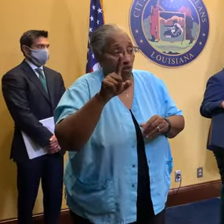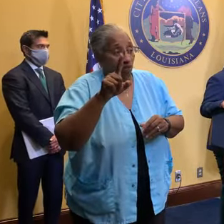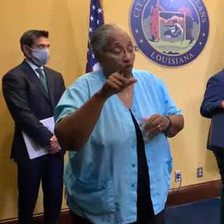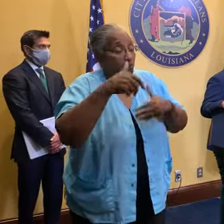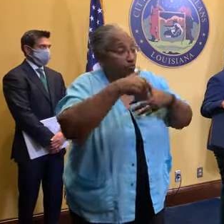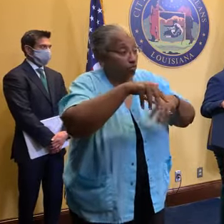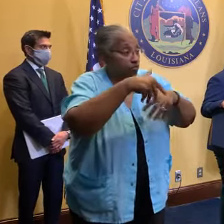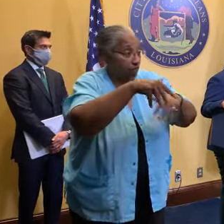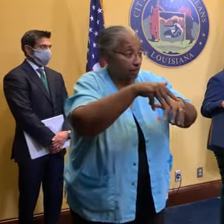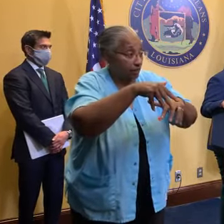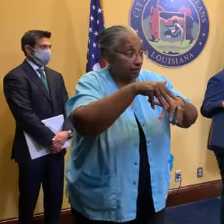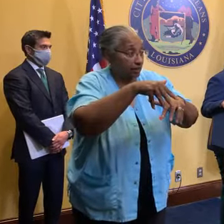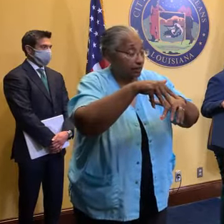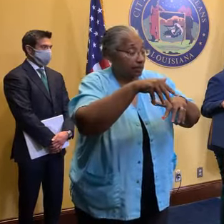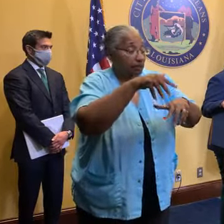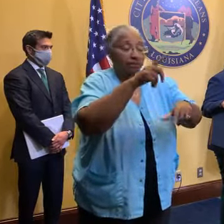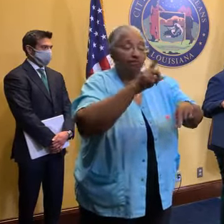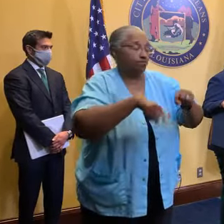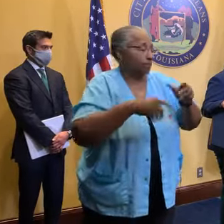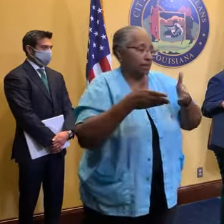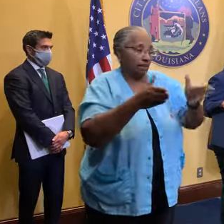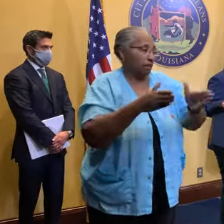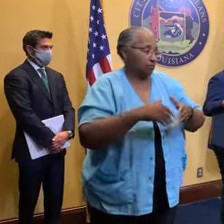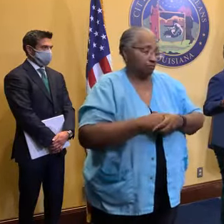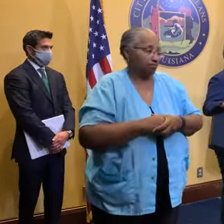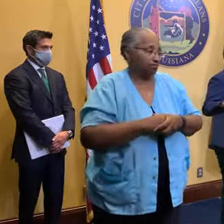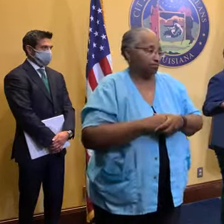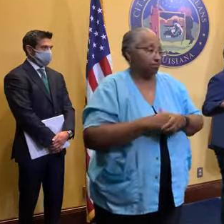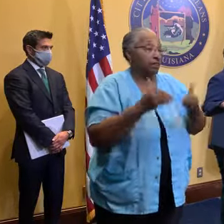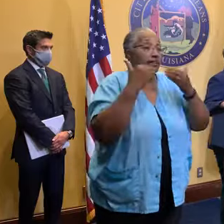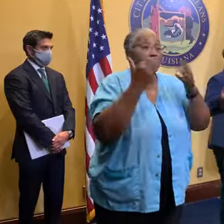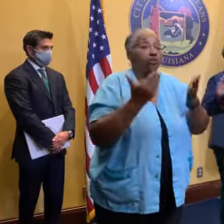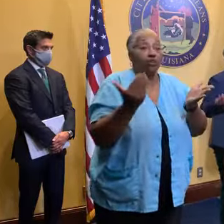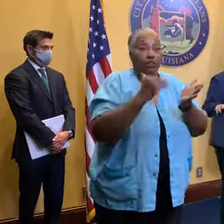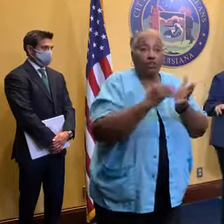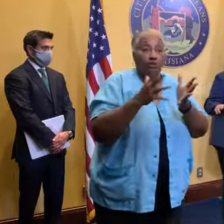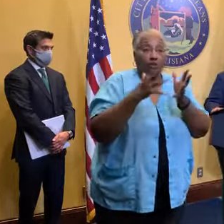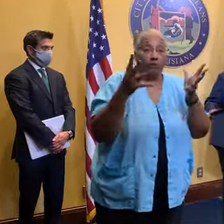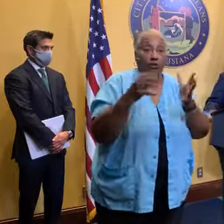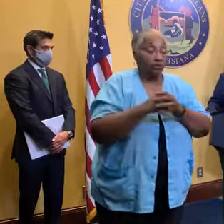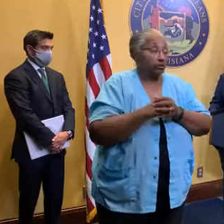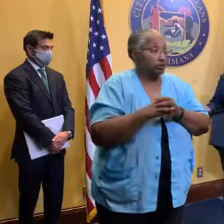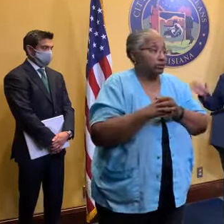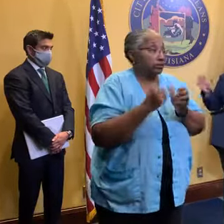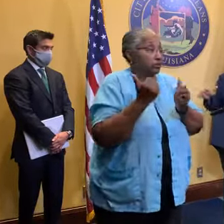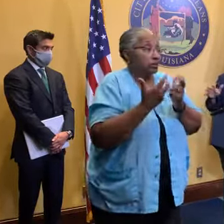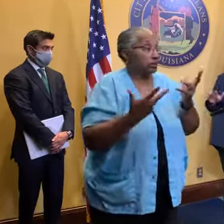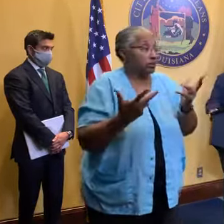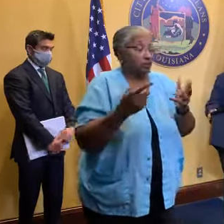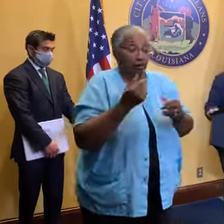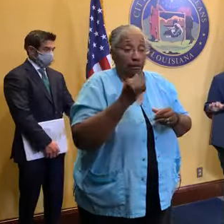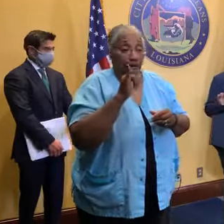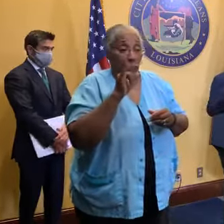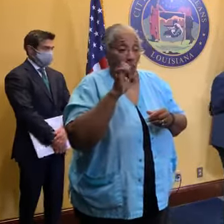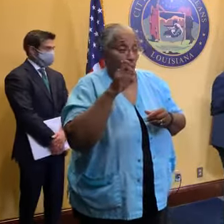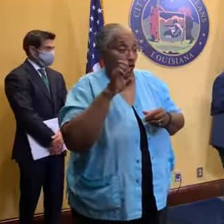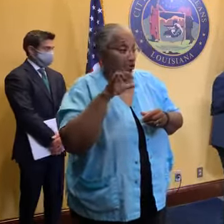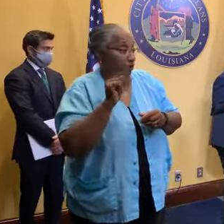parading just simply cannot be allowed. So thank you again so much. Anything you all, Gilbert, you need to